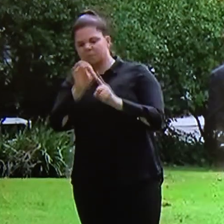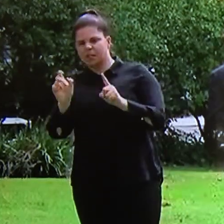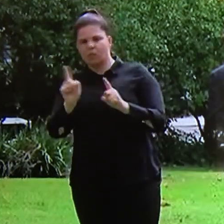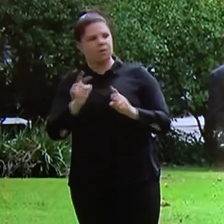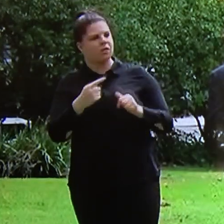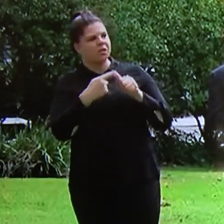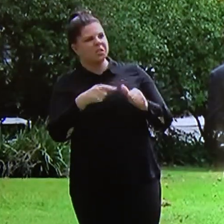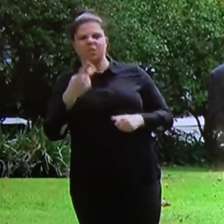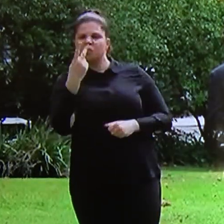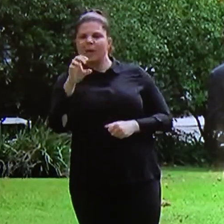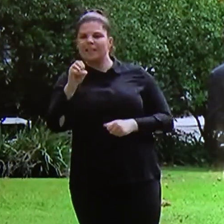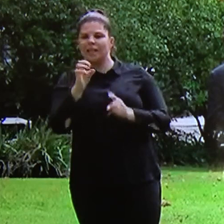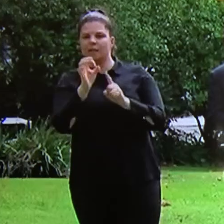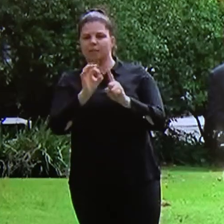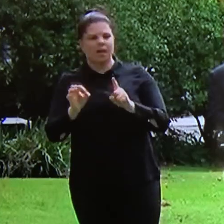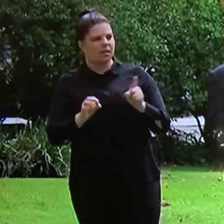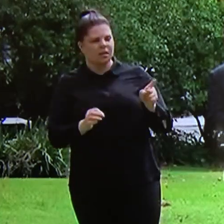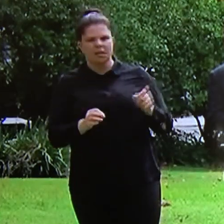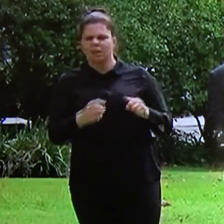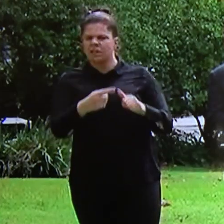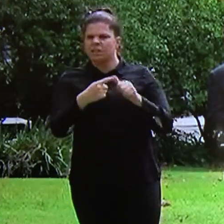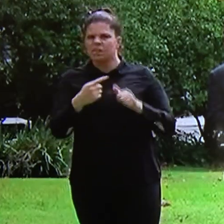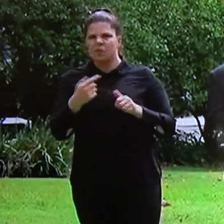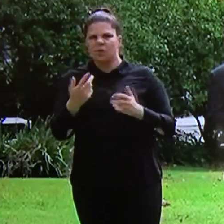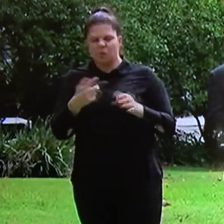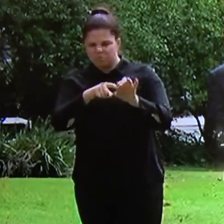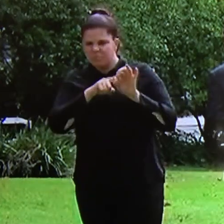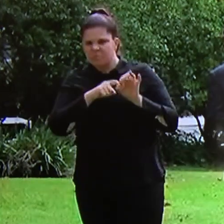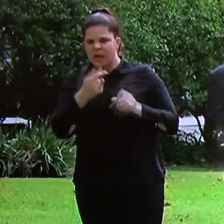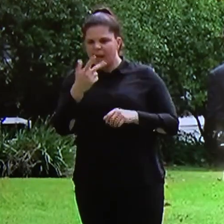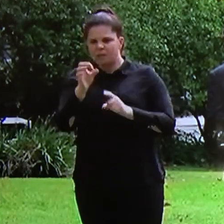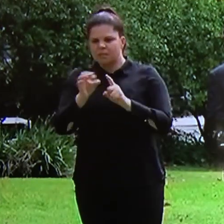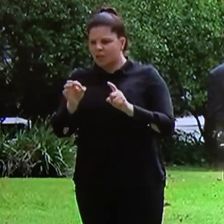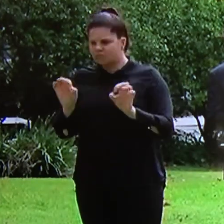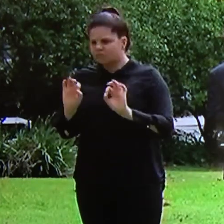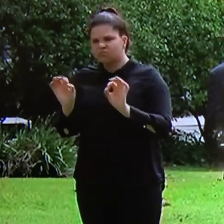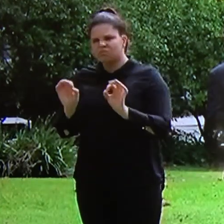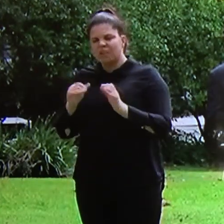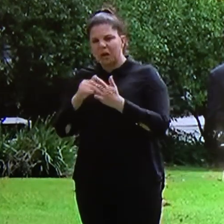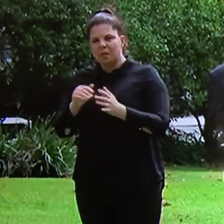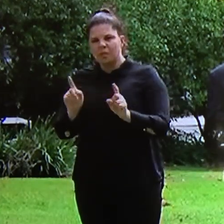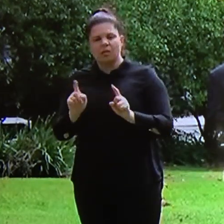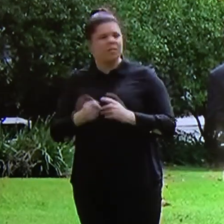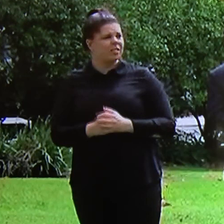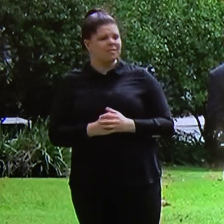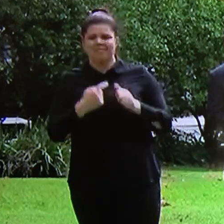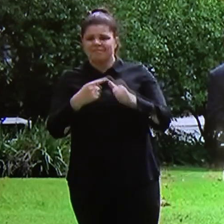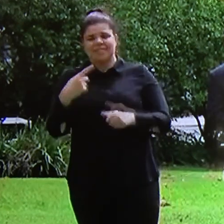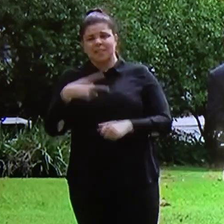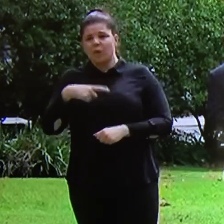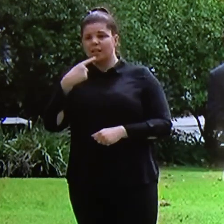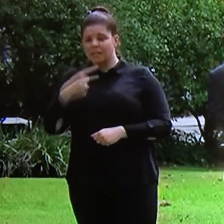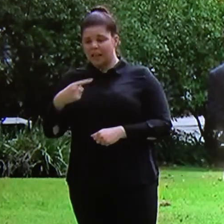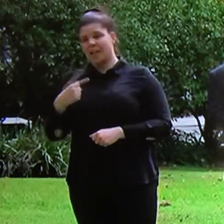And as I have been stressing, This is not a